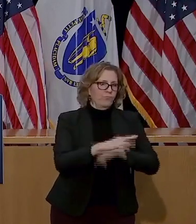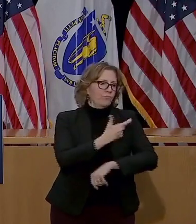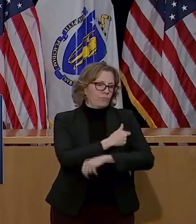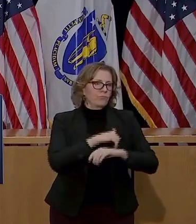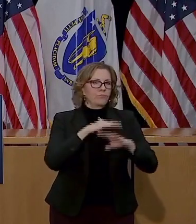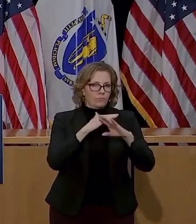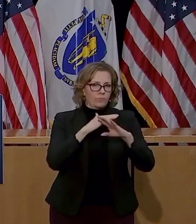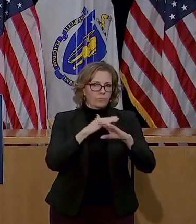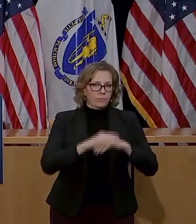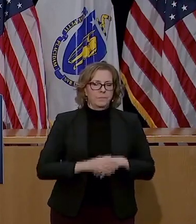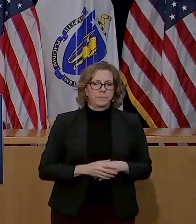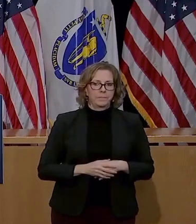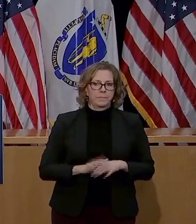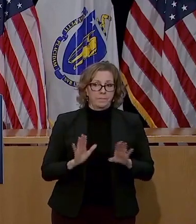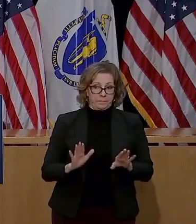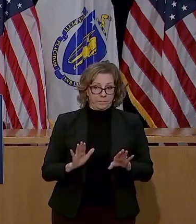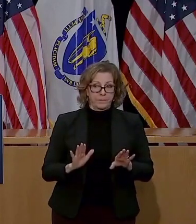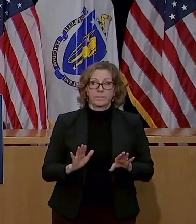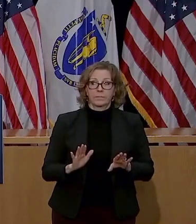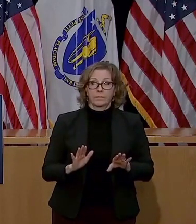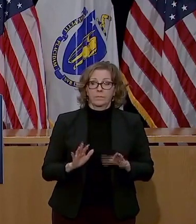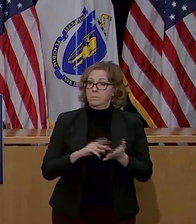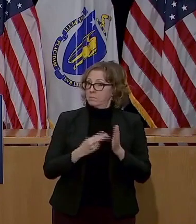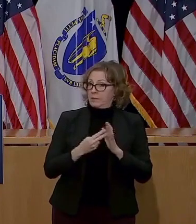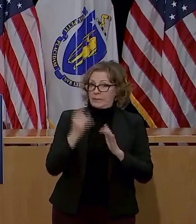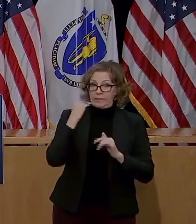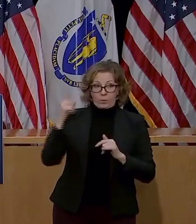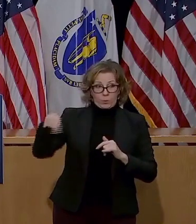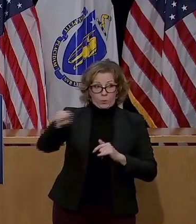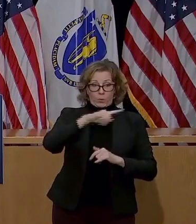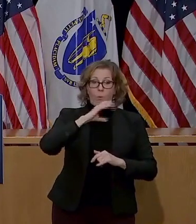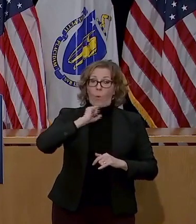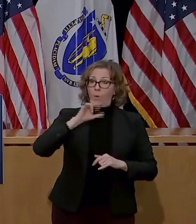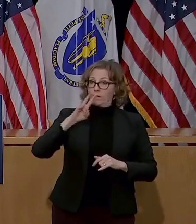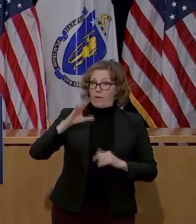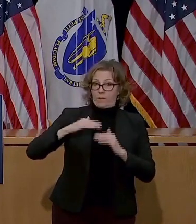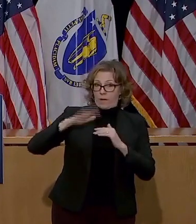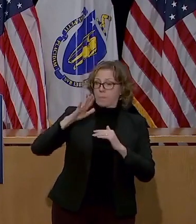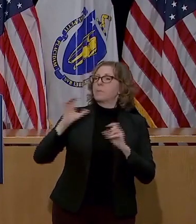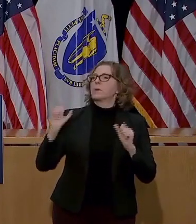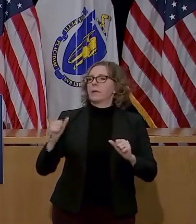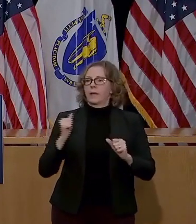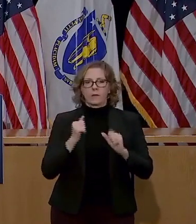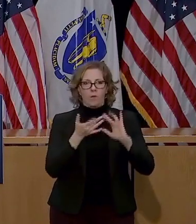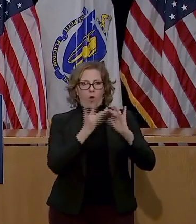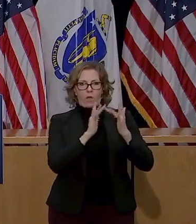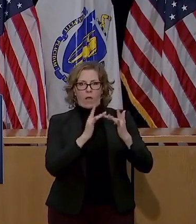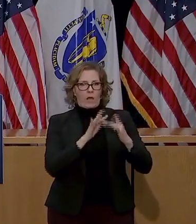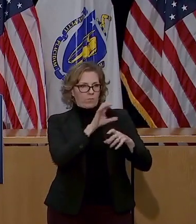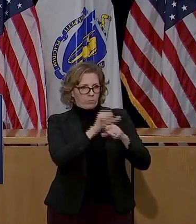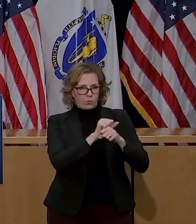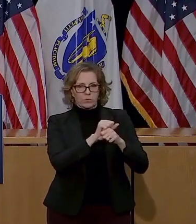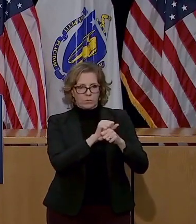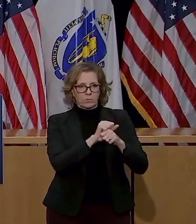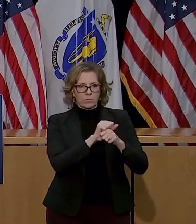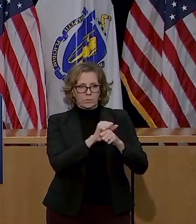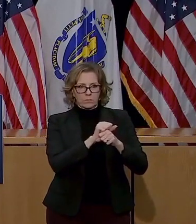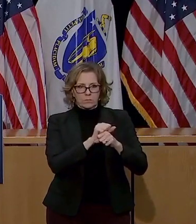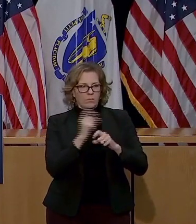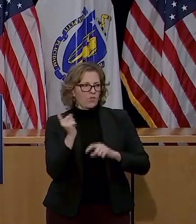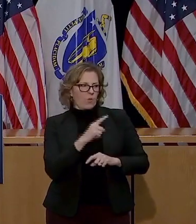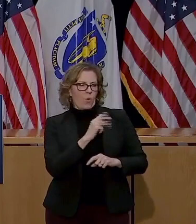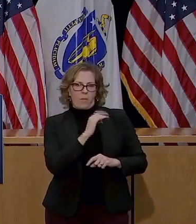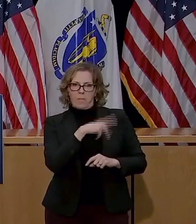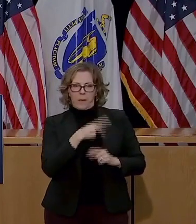aged 75 and older will be able to make their appointments online beginning Wednesday through sites on our